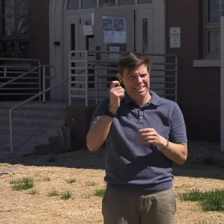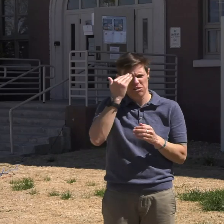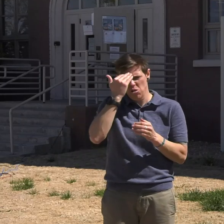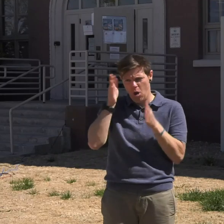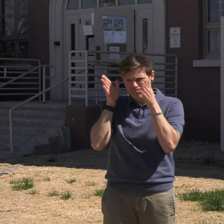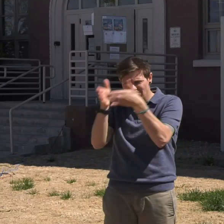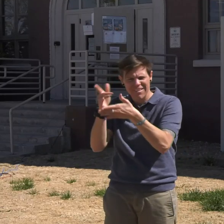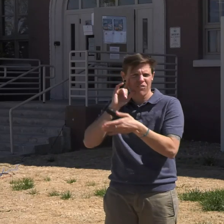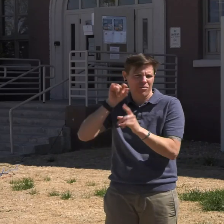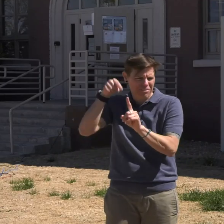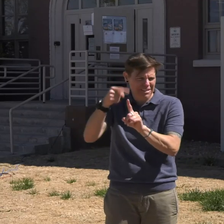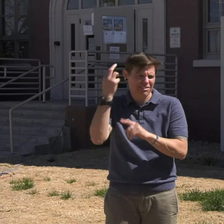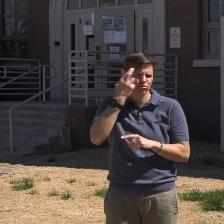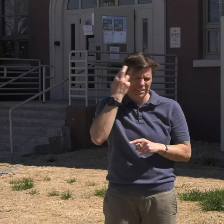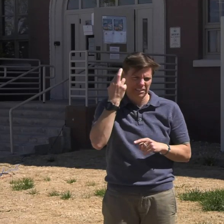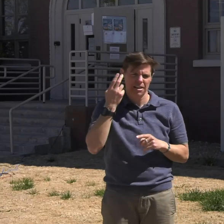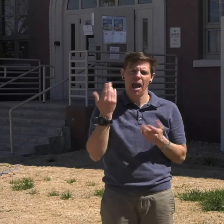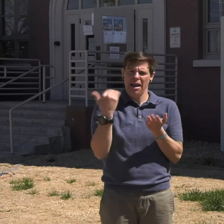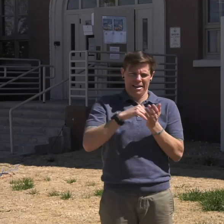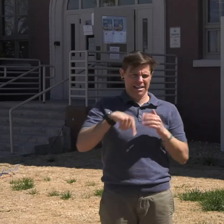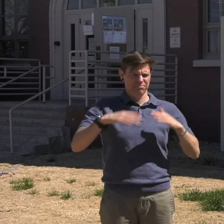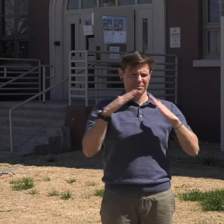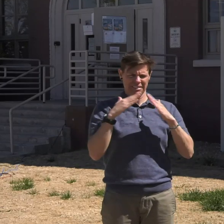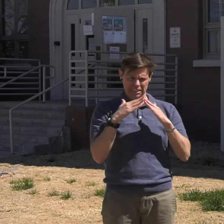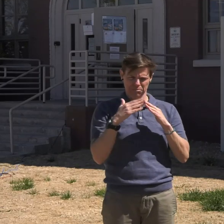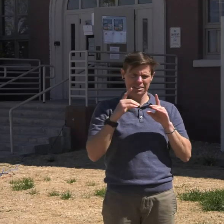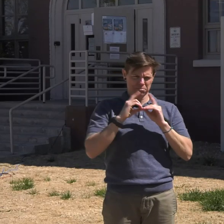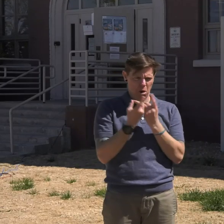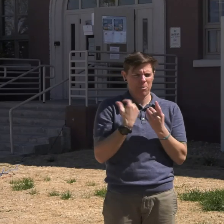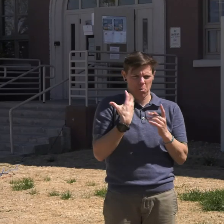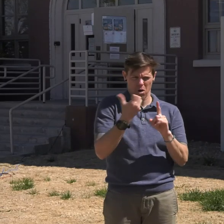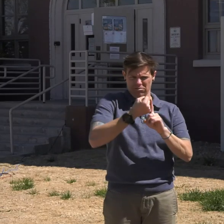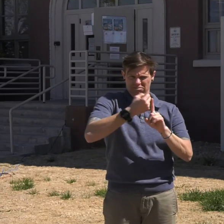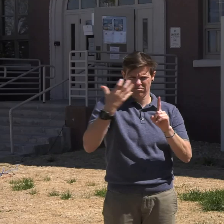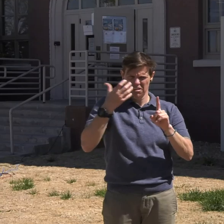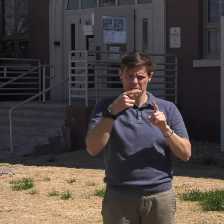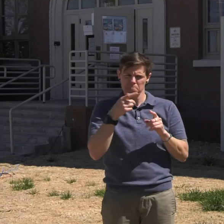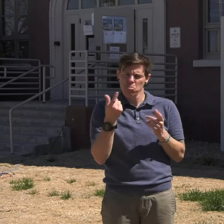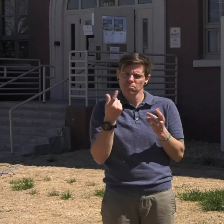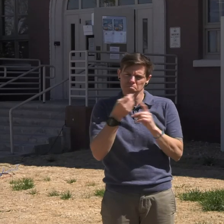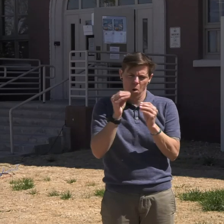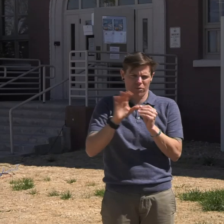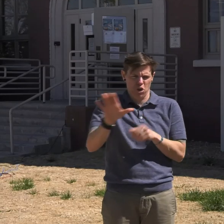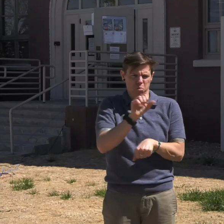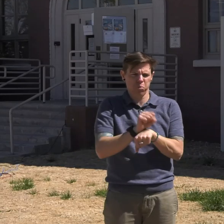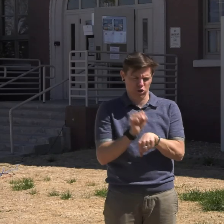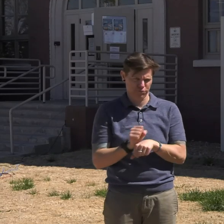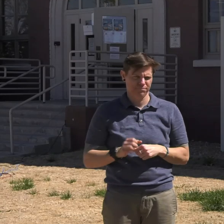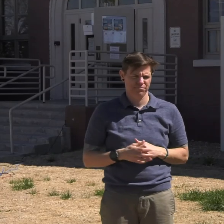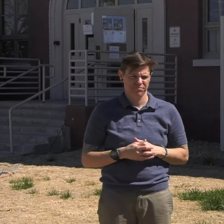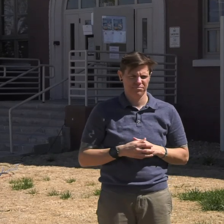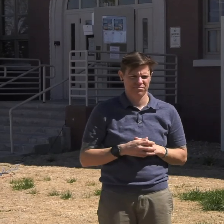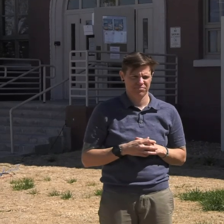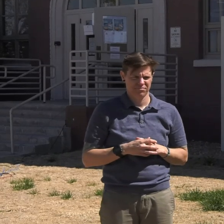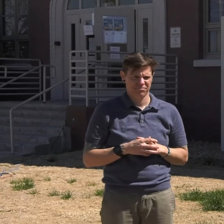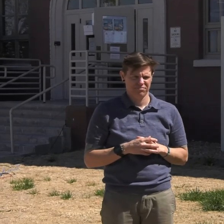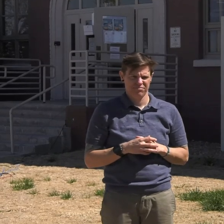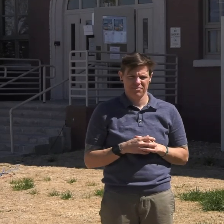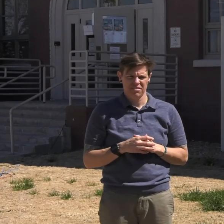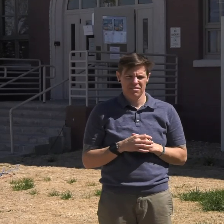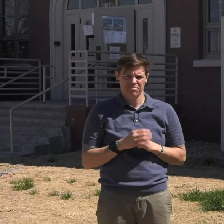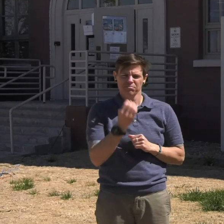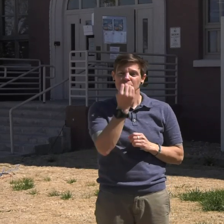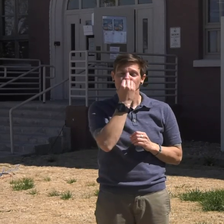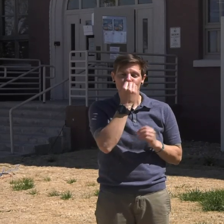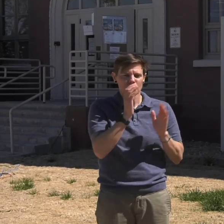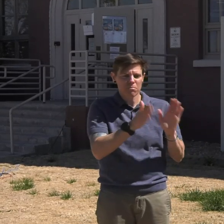reason. And again, our city HR department has worked out details with respect to that. All right, so meal prep and delivery also